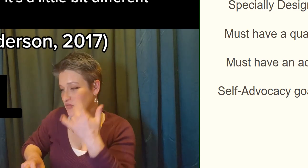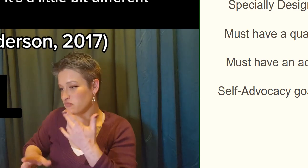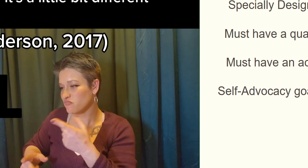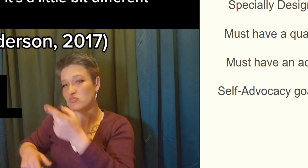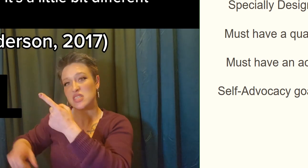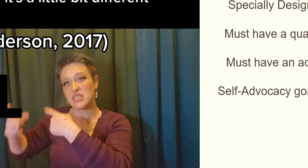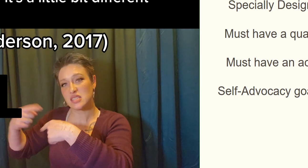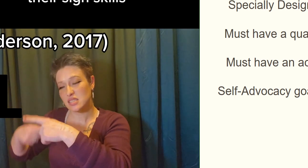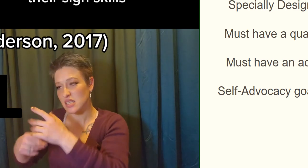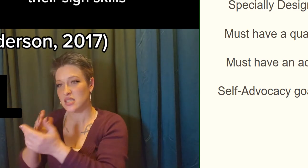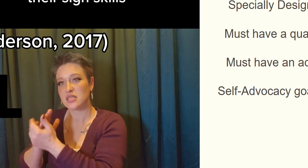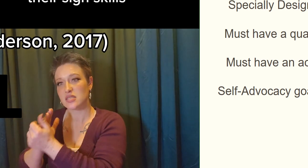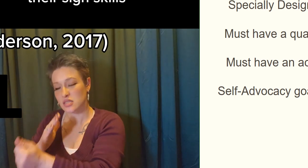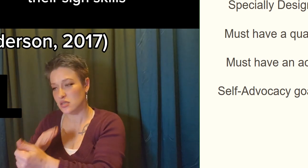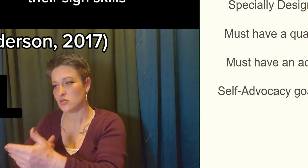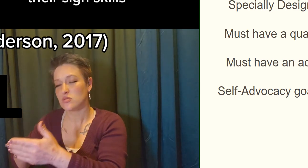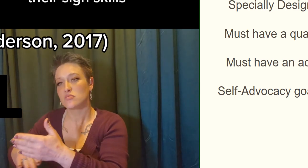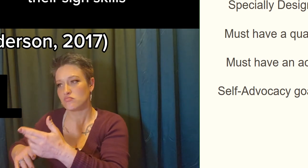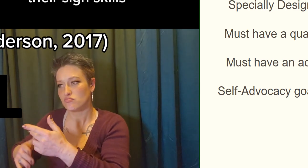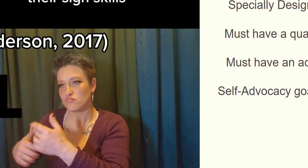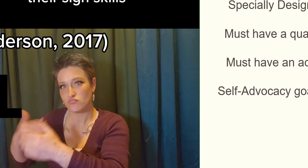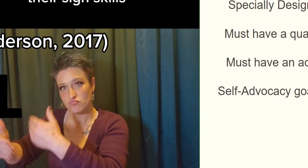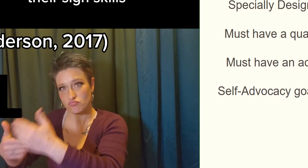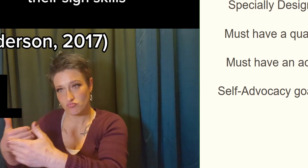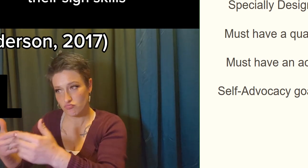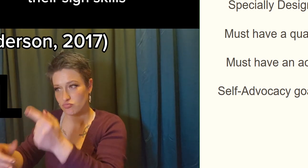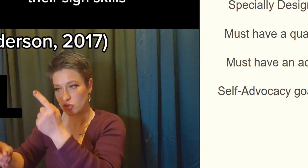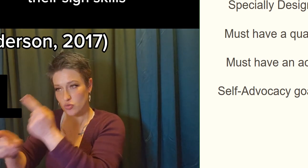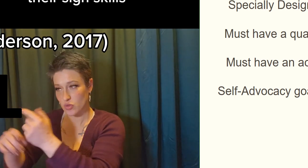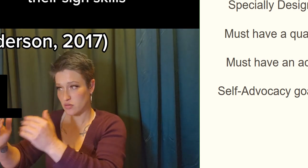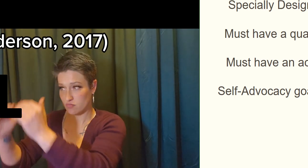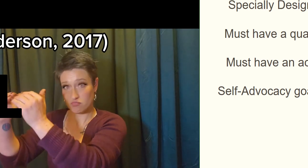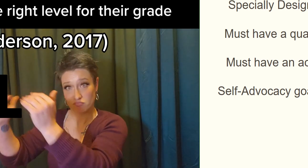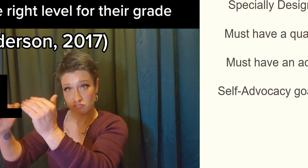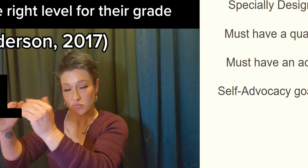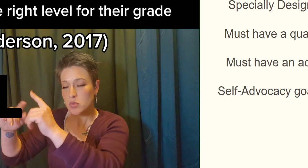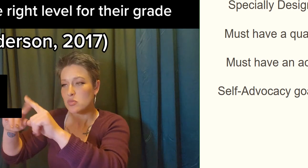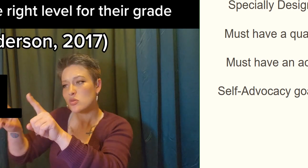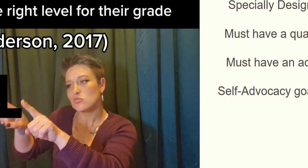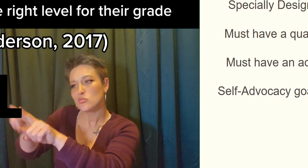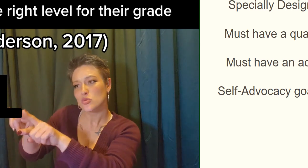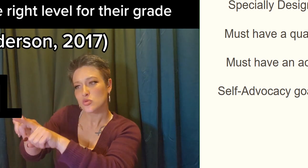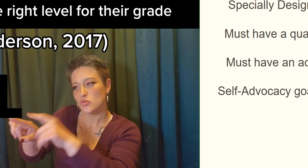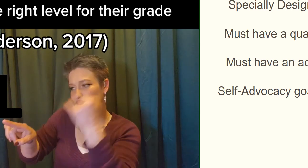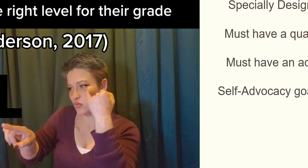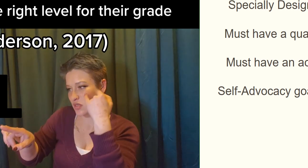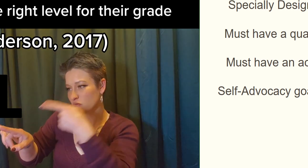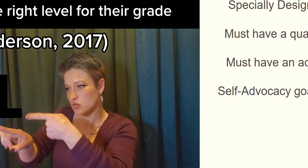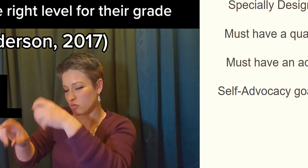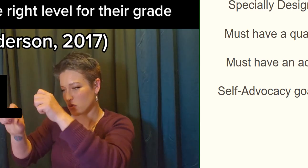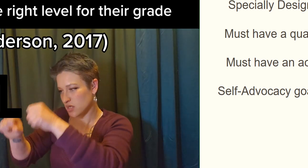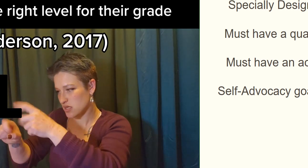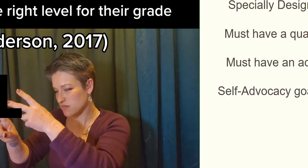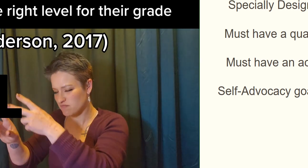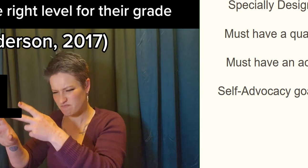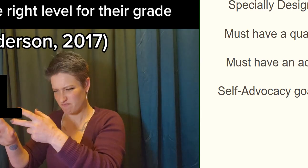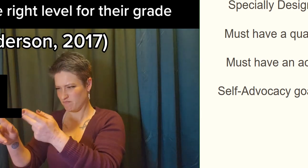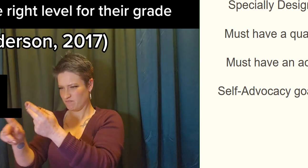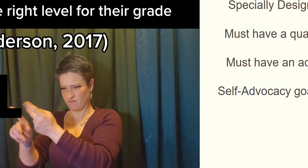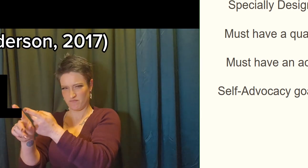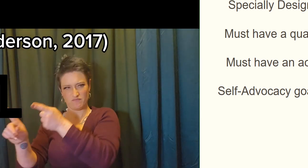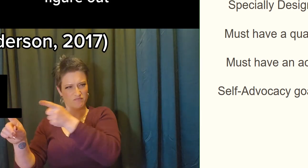little bit different. We do some assessments for their sign skills and see how that's progressing and if they're at the right level for their